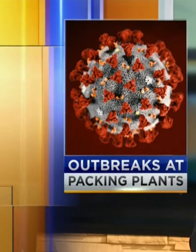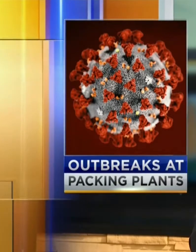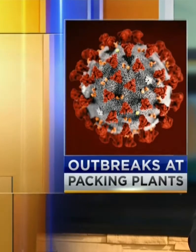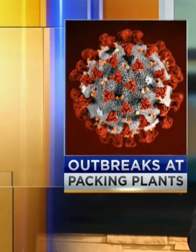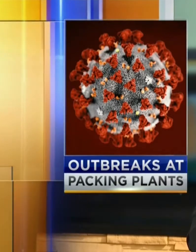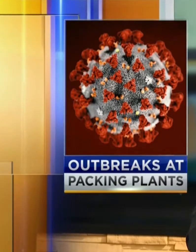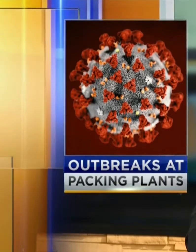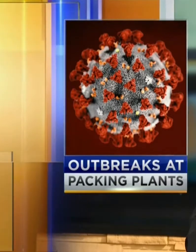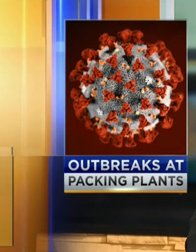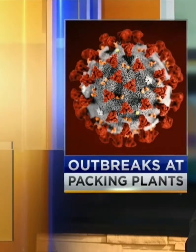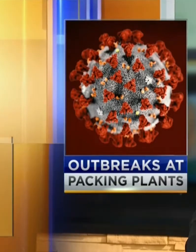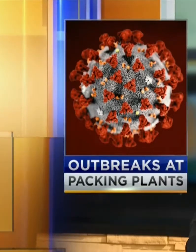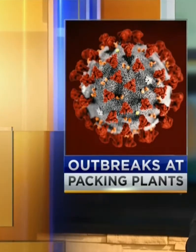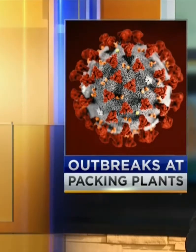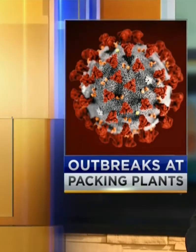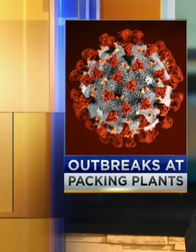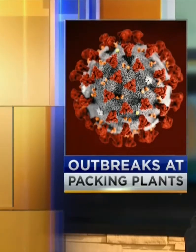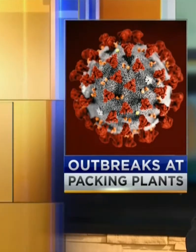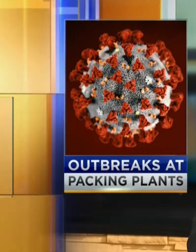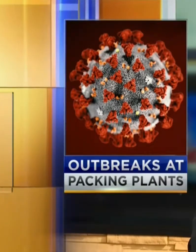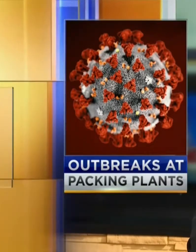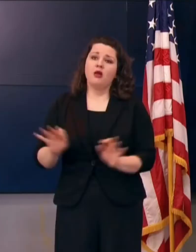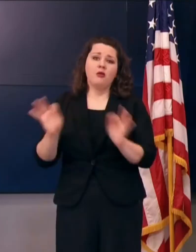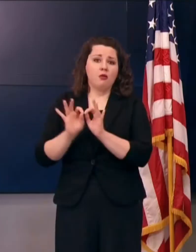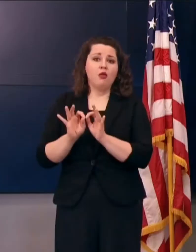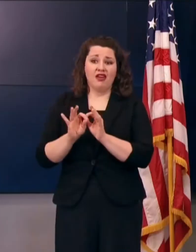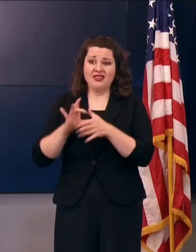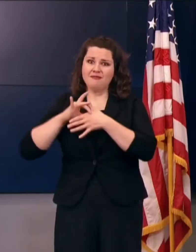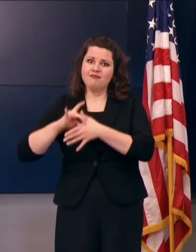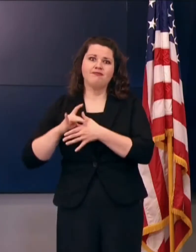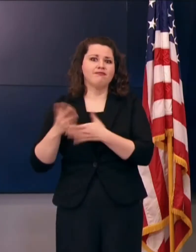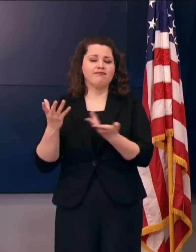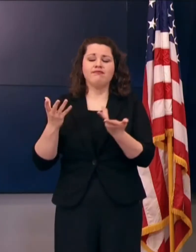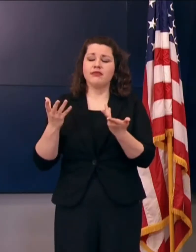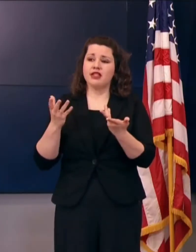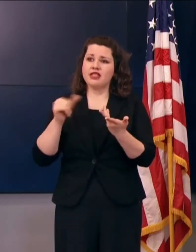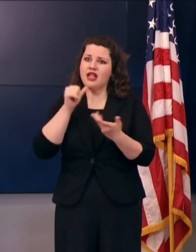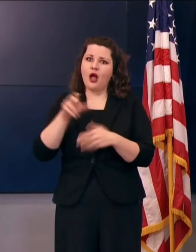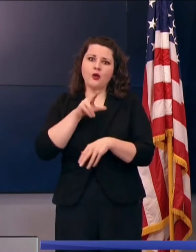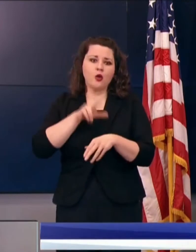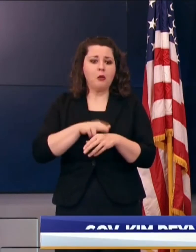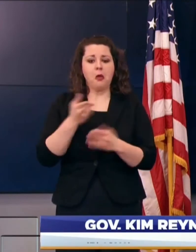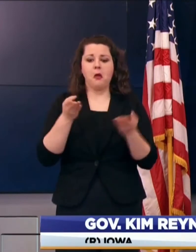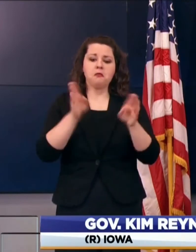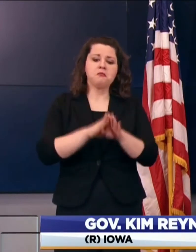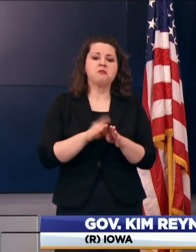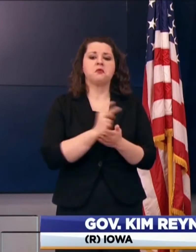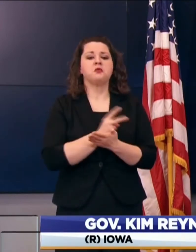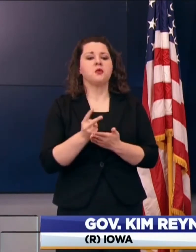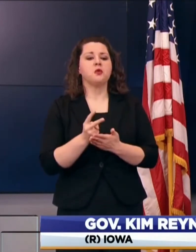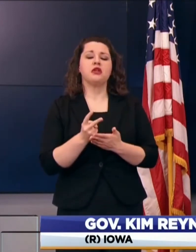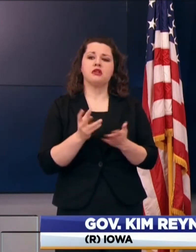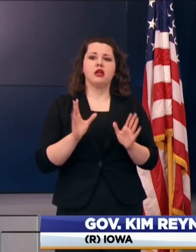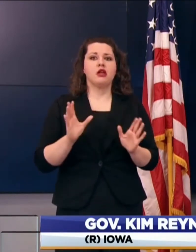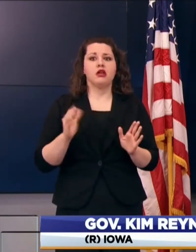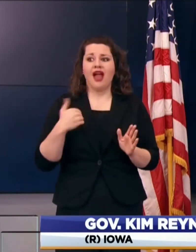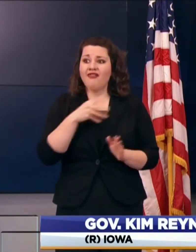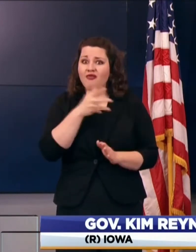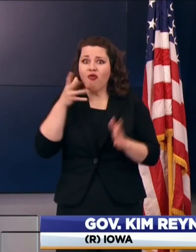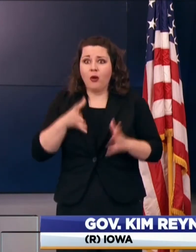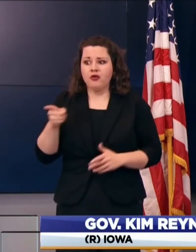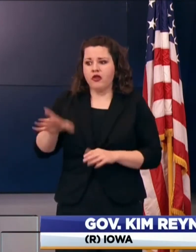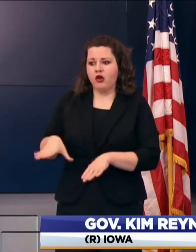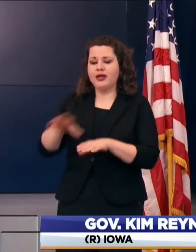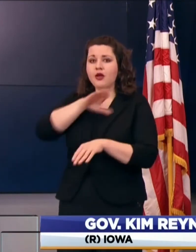important to keep the state's food supply moving. This isn't like a regular facility where you shut it down for two weeks. We have farmers that are